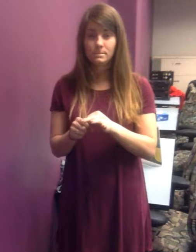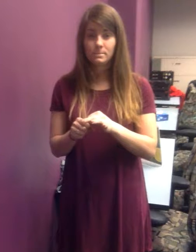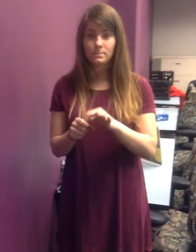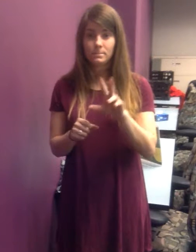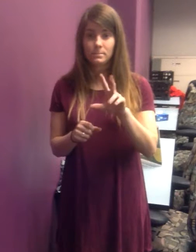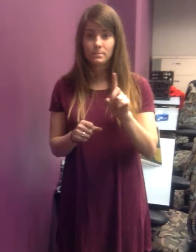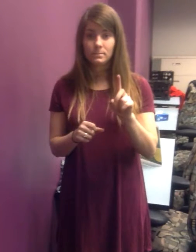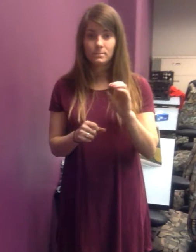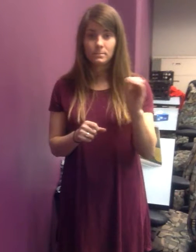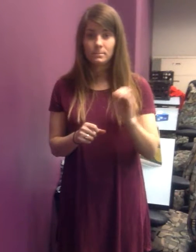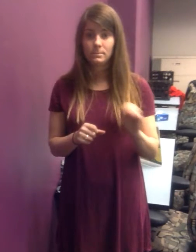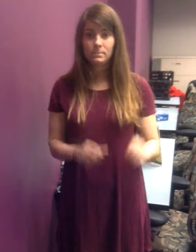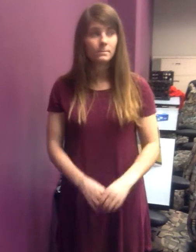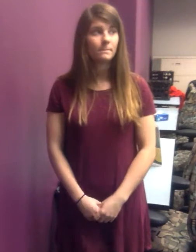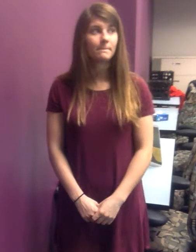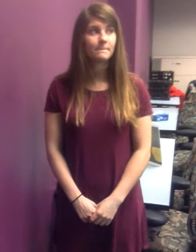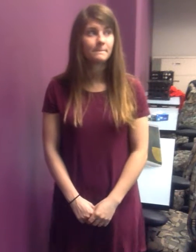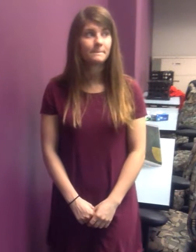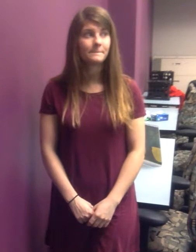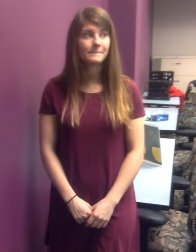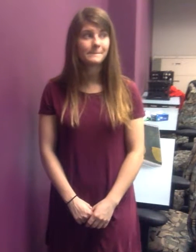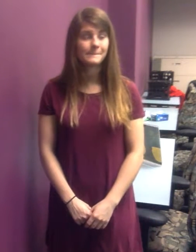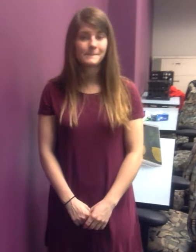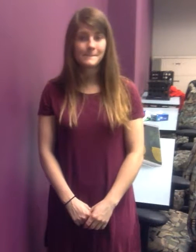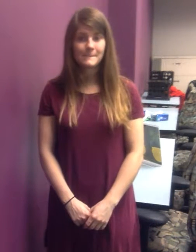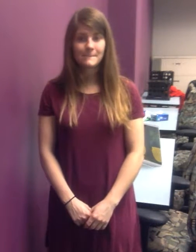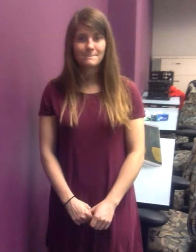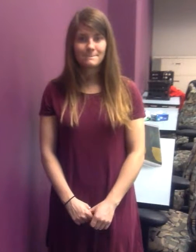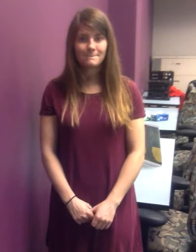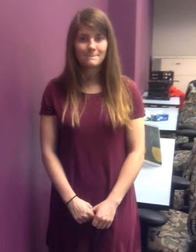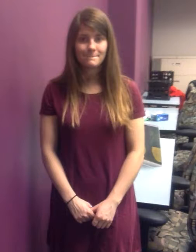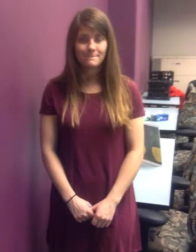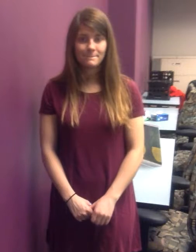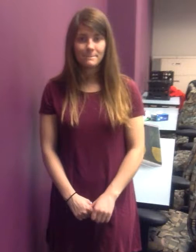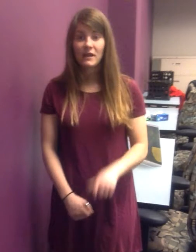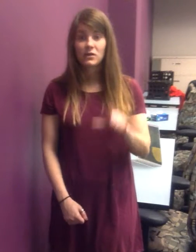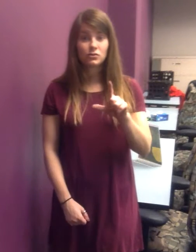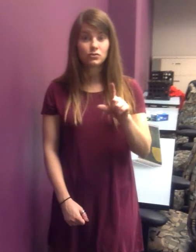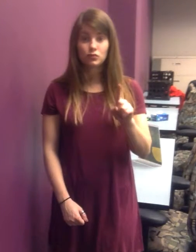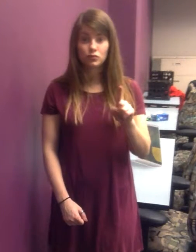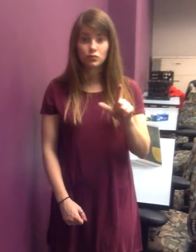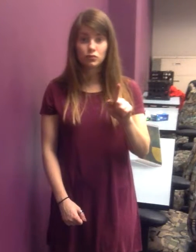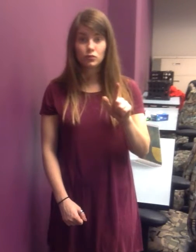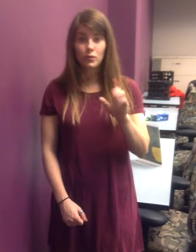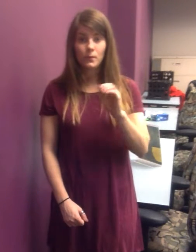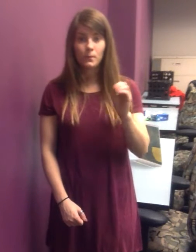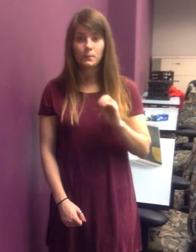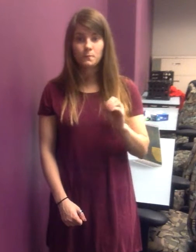by 79-21%? This was overwhelming. But what's happened is... The smile on your face suggests, man, we